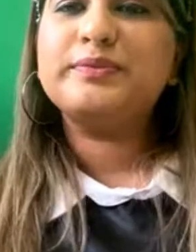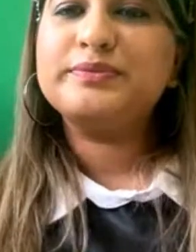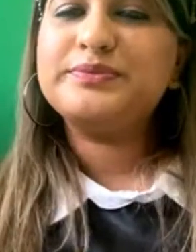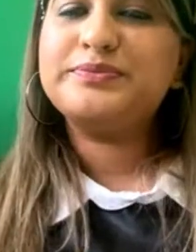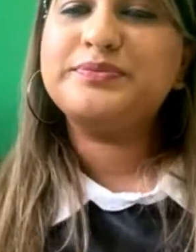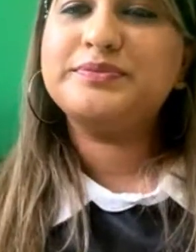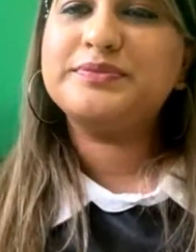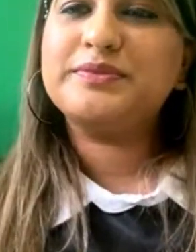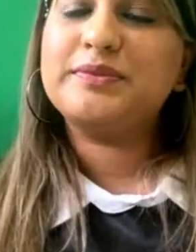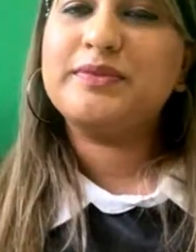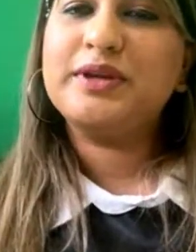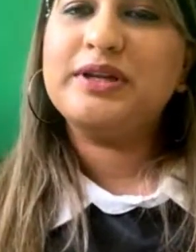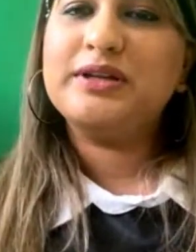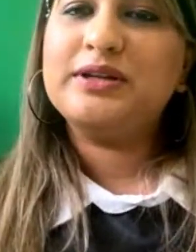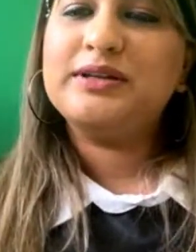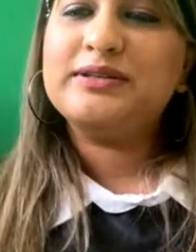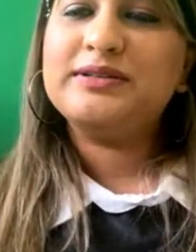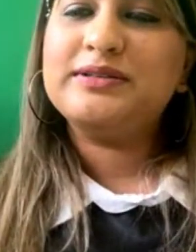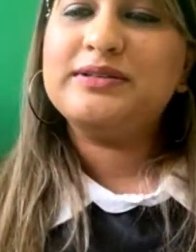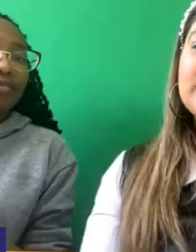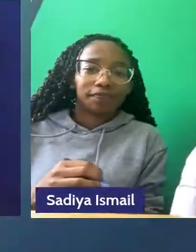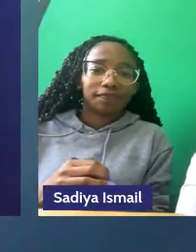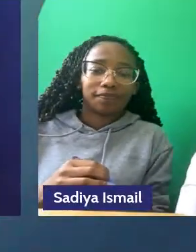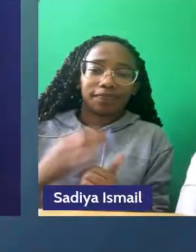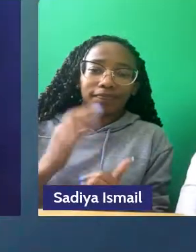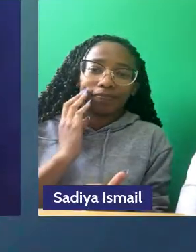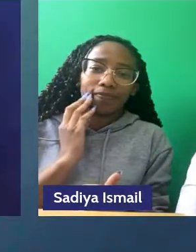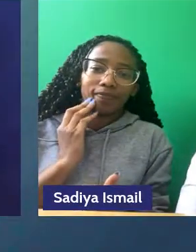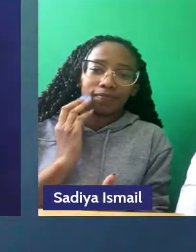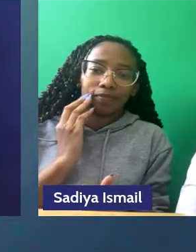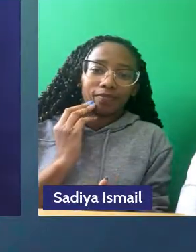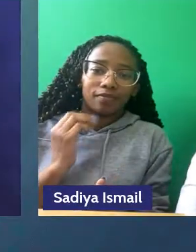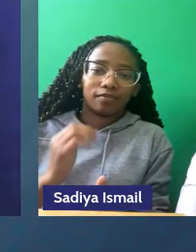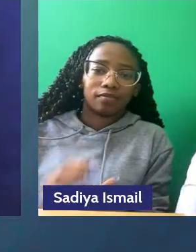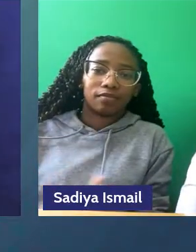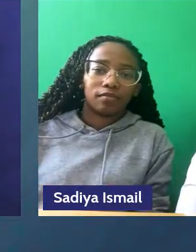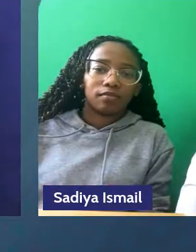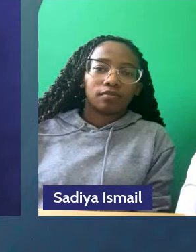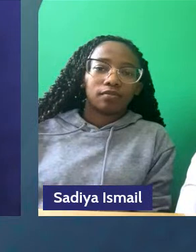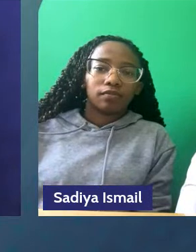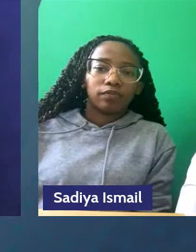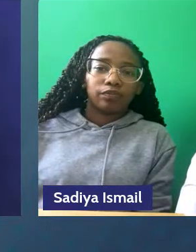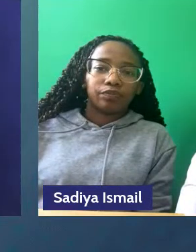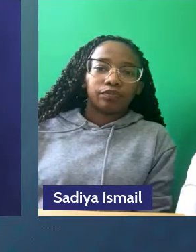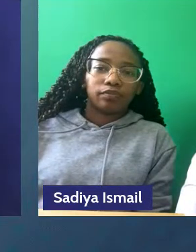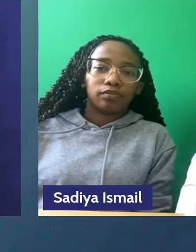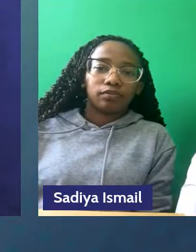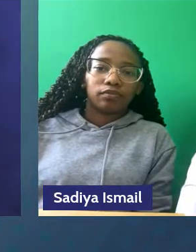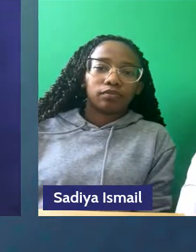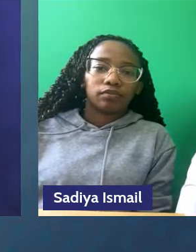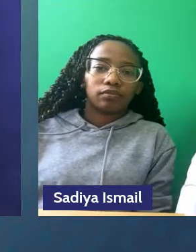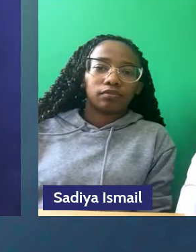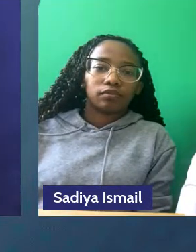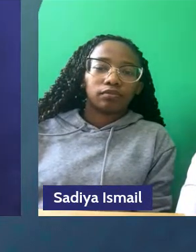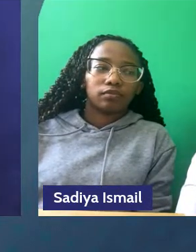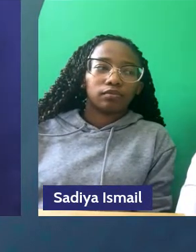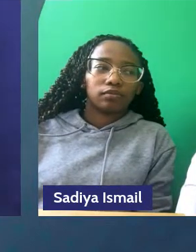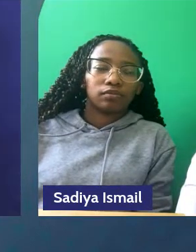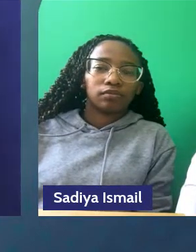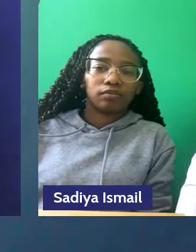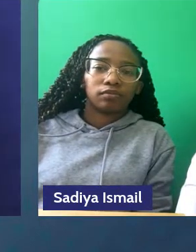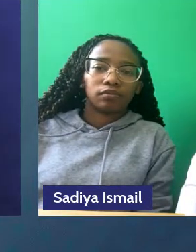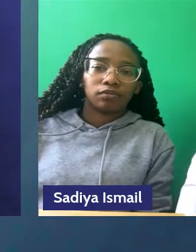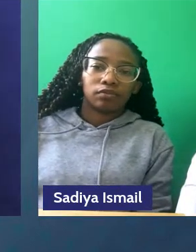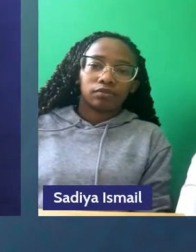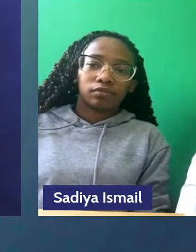is it for us as regular South Africans to be aware of the deaf community and